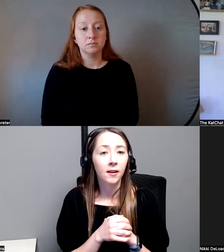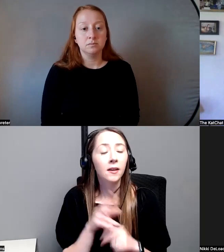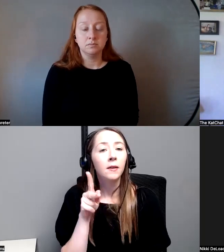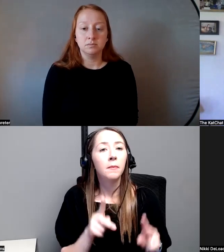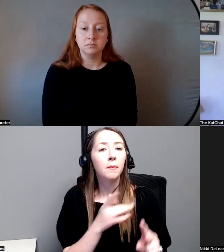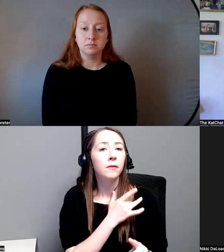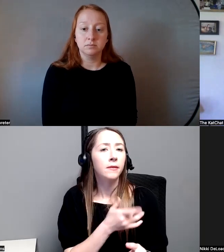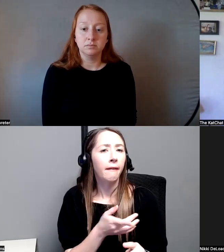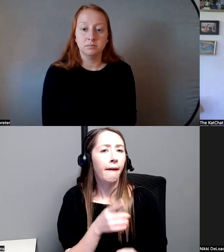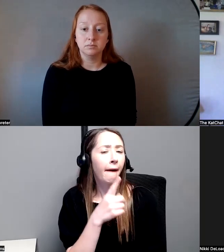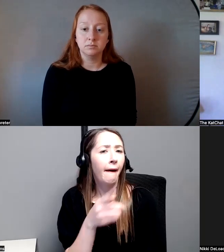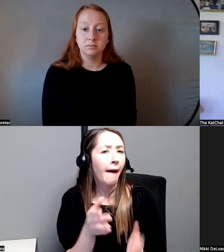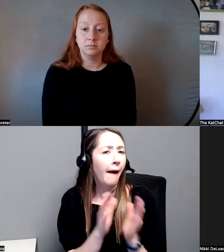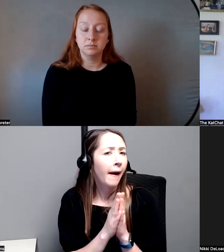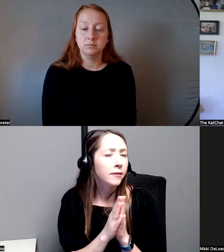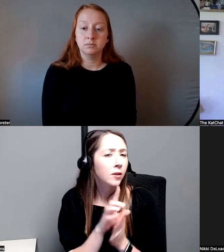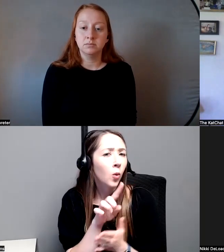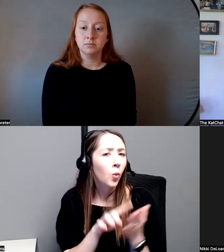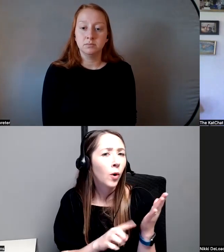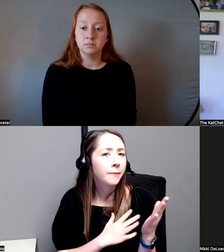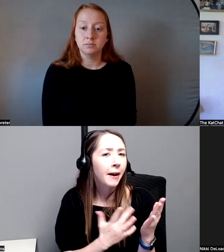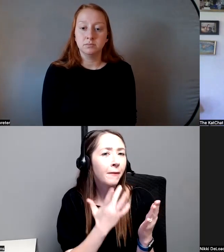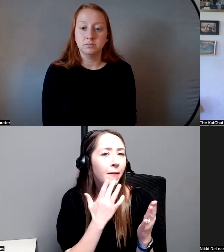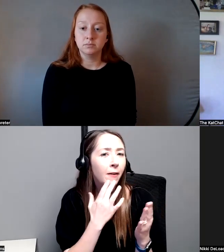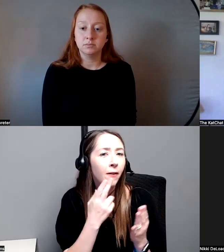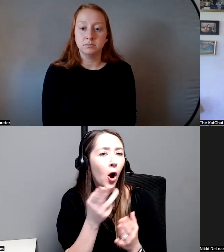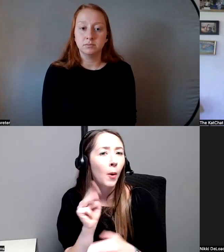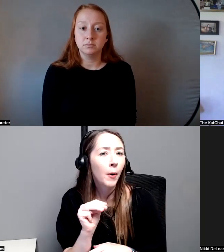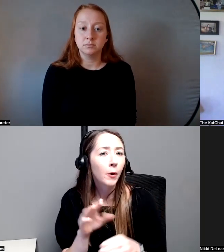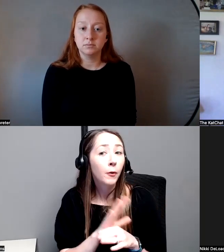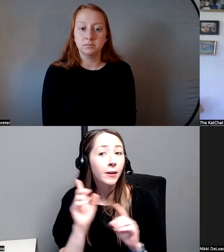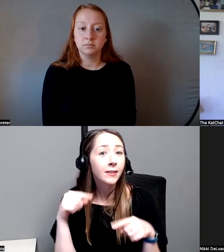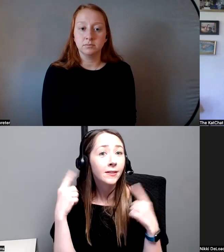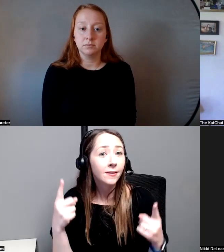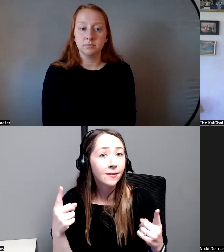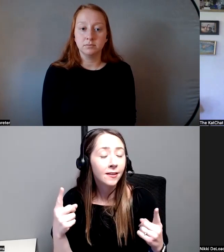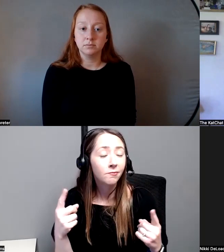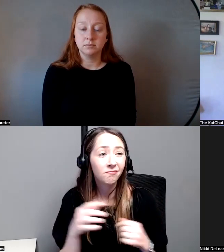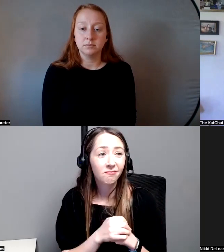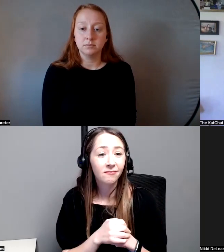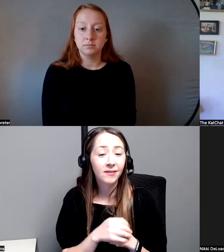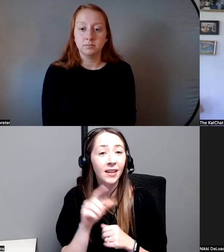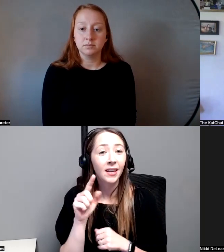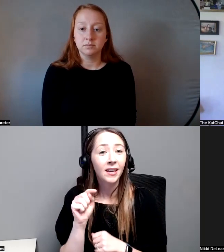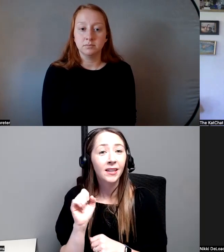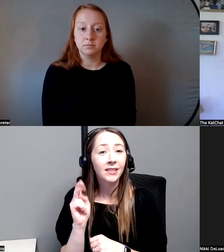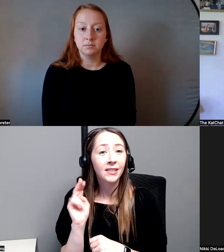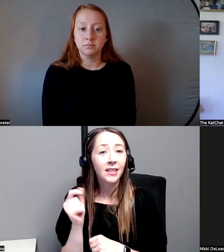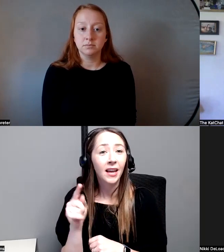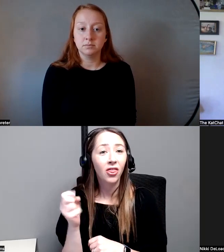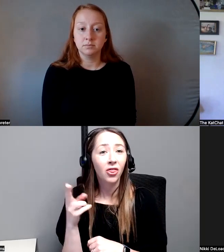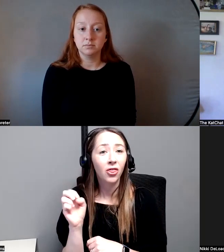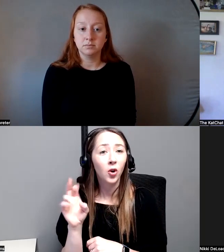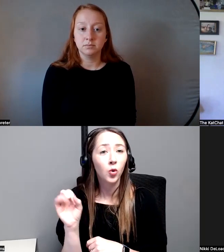often ask, what are my favorite Hallmark movies that I've done? And Taking the Reins